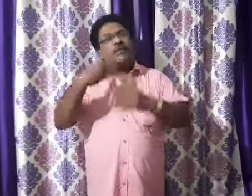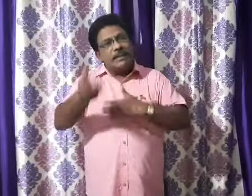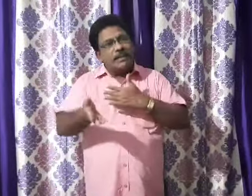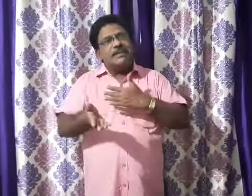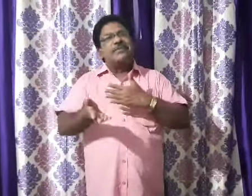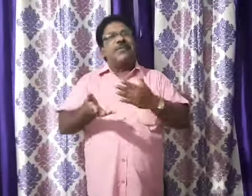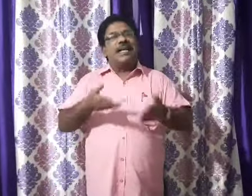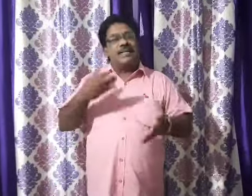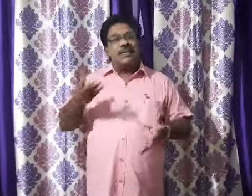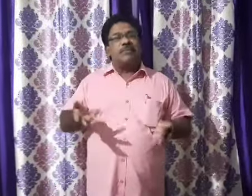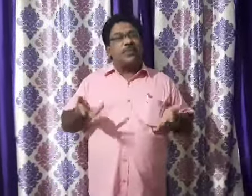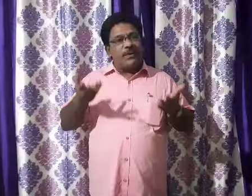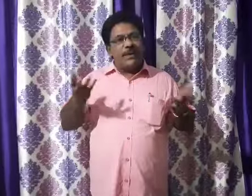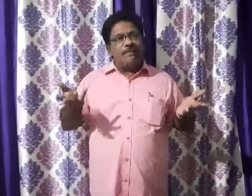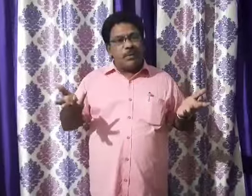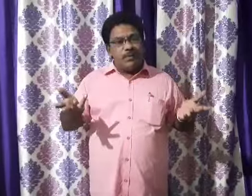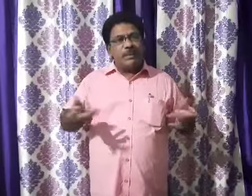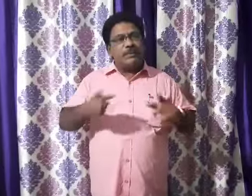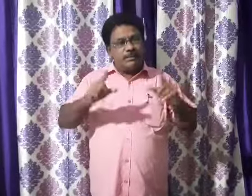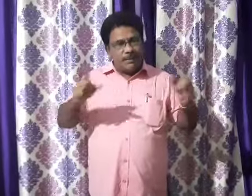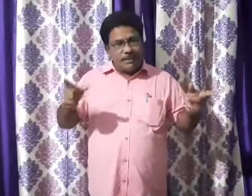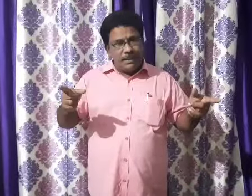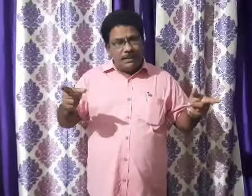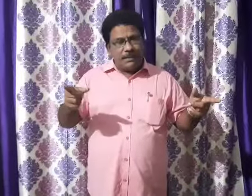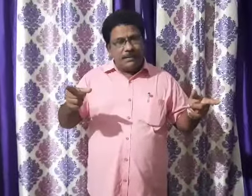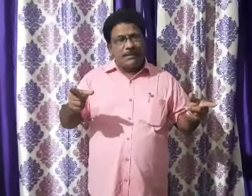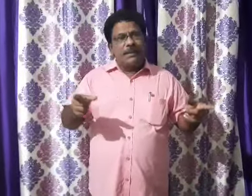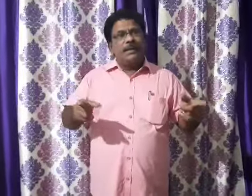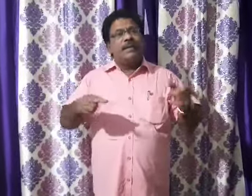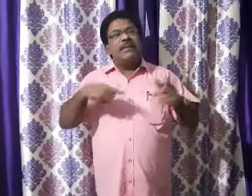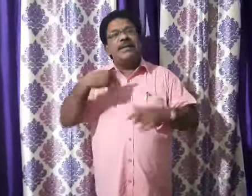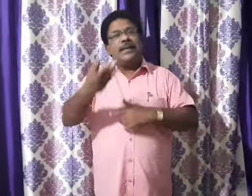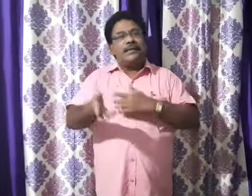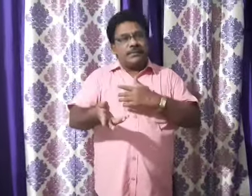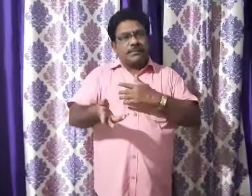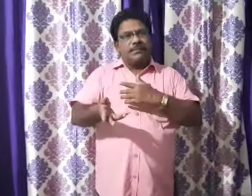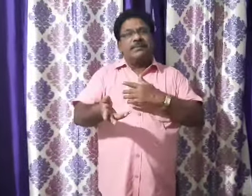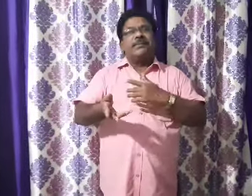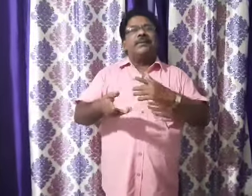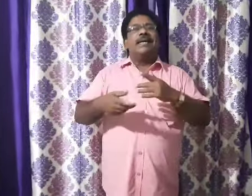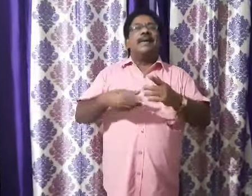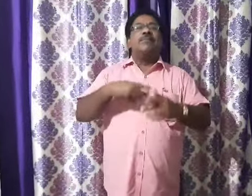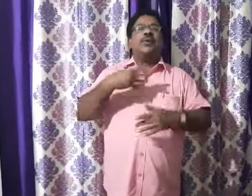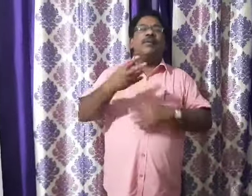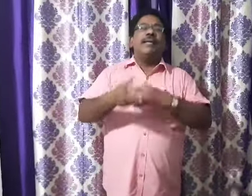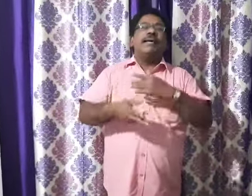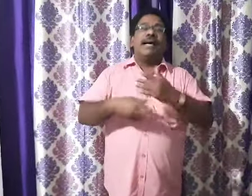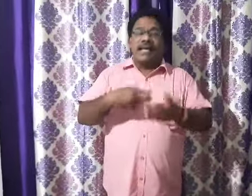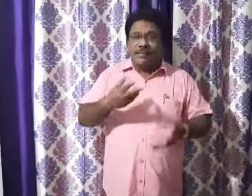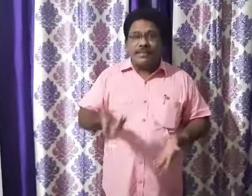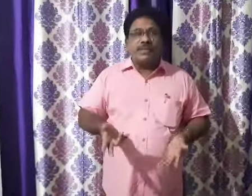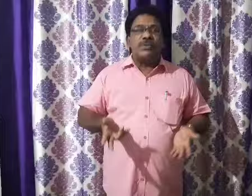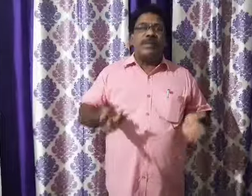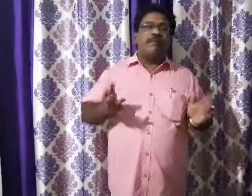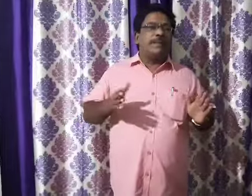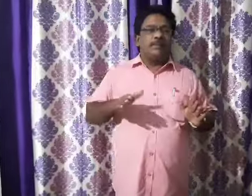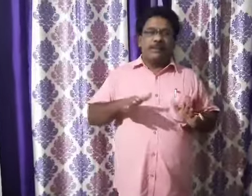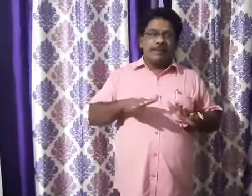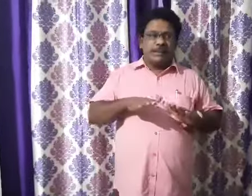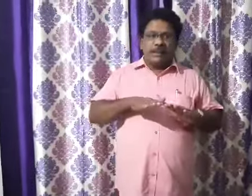government fails to provide employment to the people, they will give employment allowances to the people.